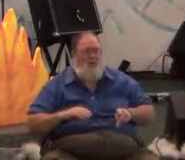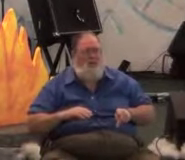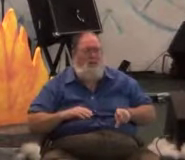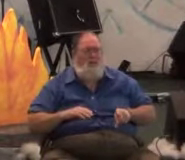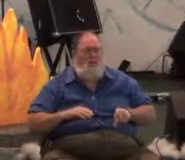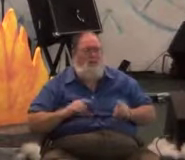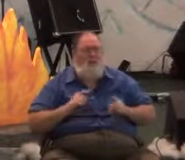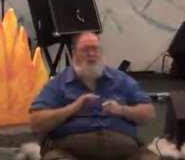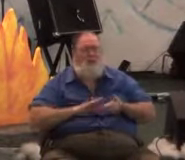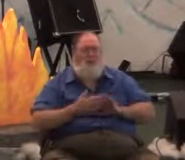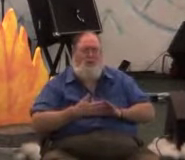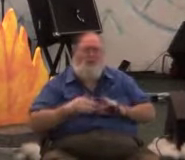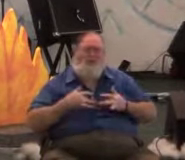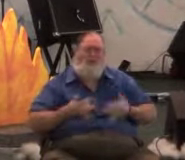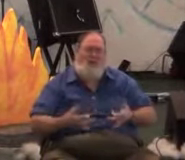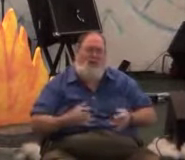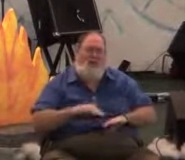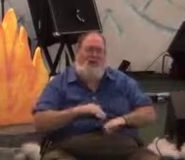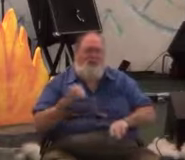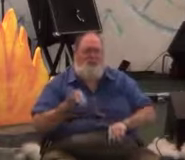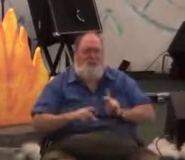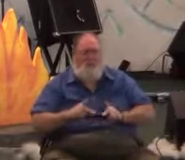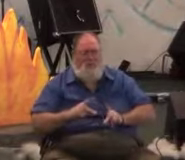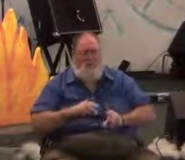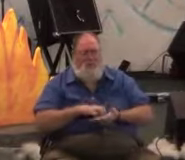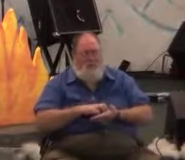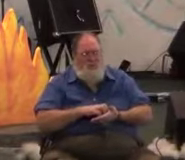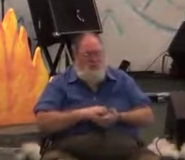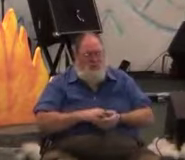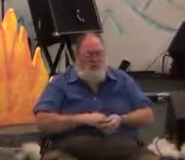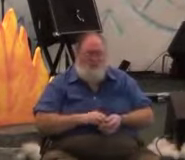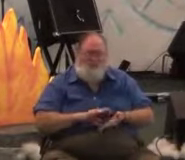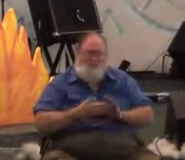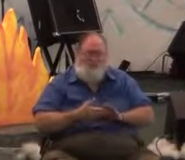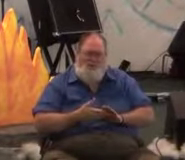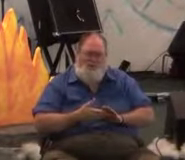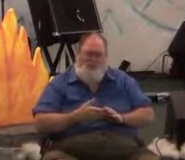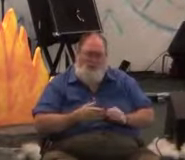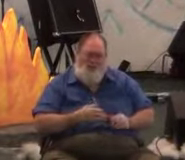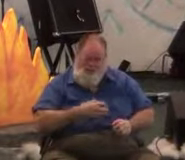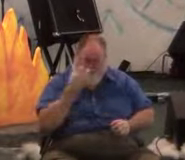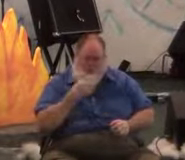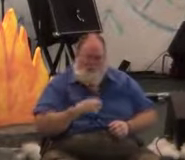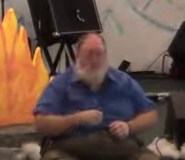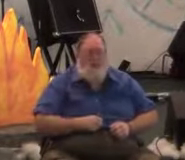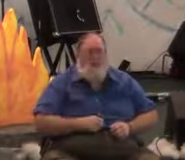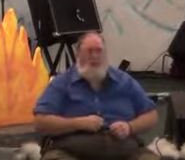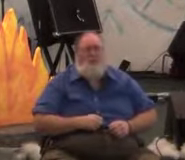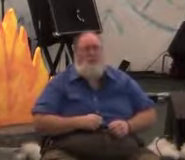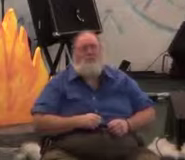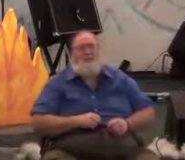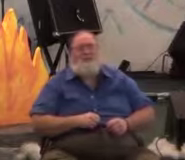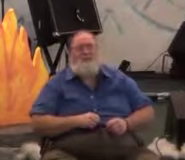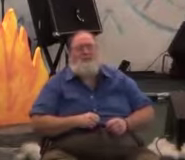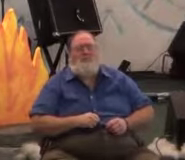pray for them and say, God, help them. They don't know what they're doing. Jesus did that at the cross. There was an